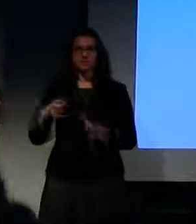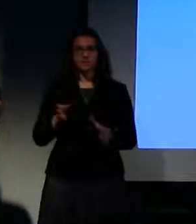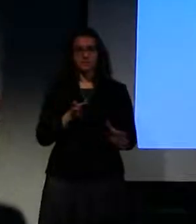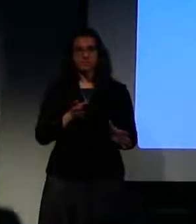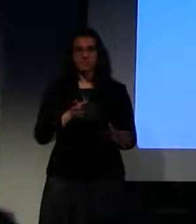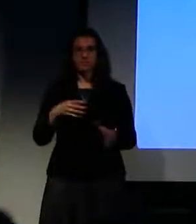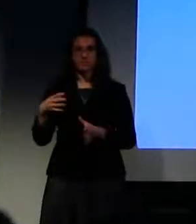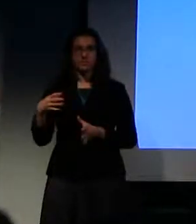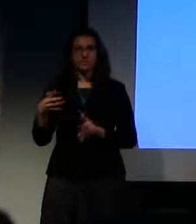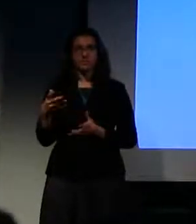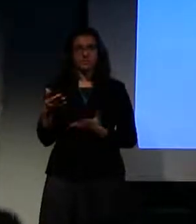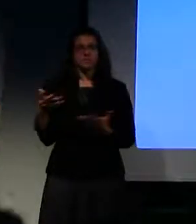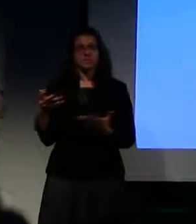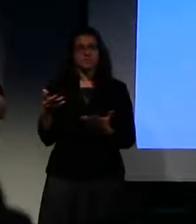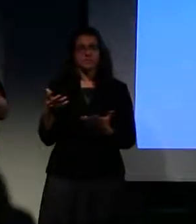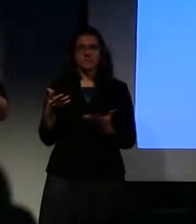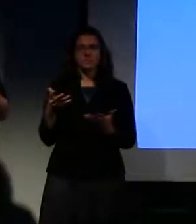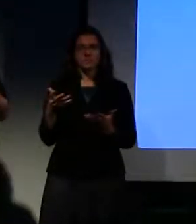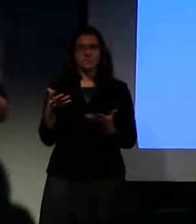winds, what